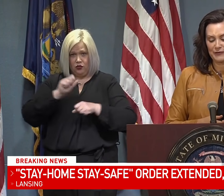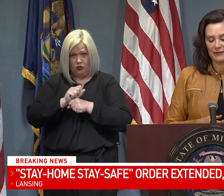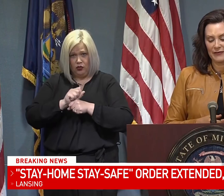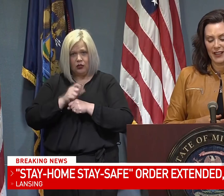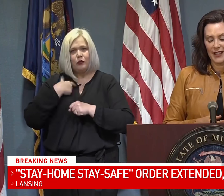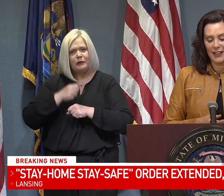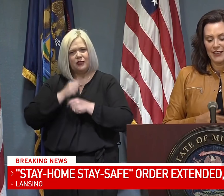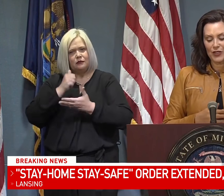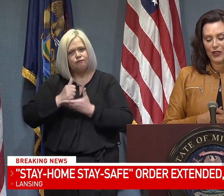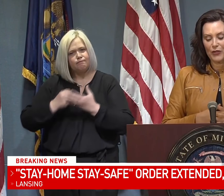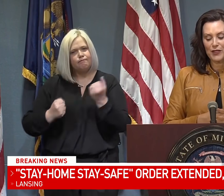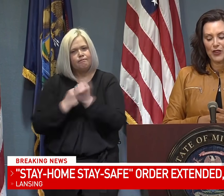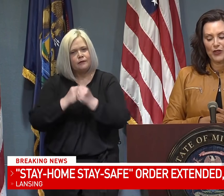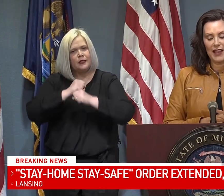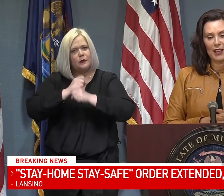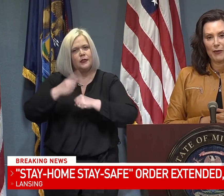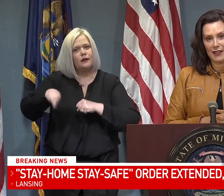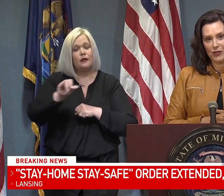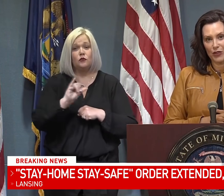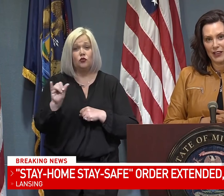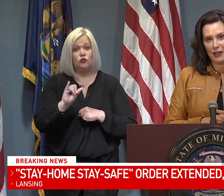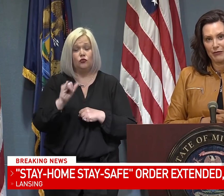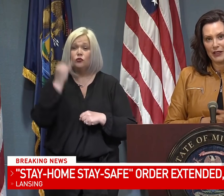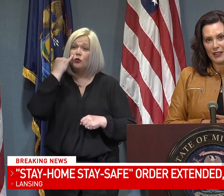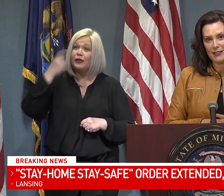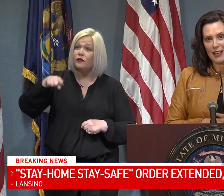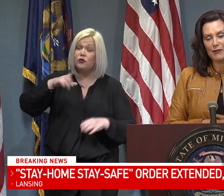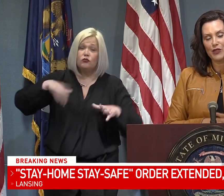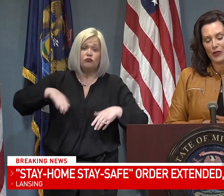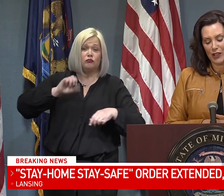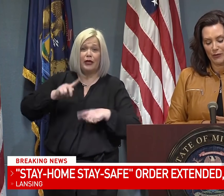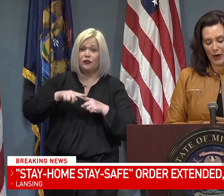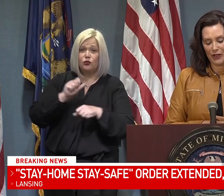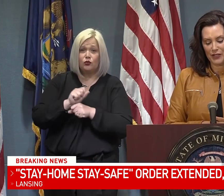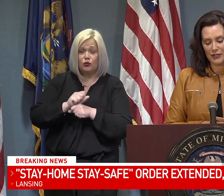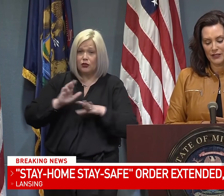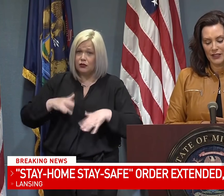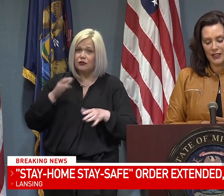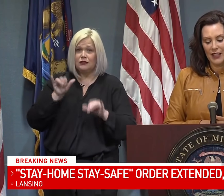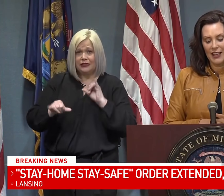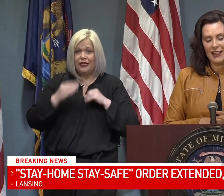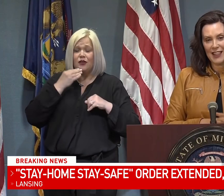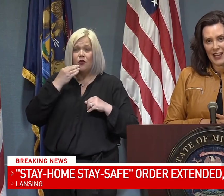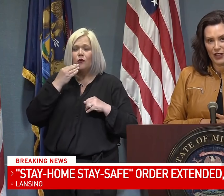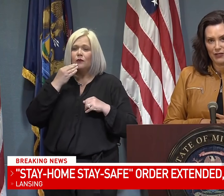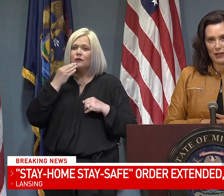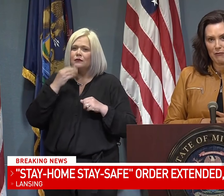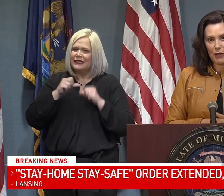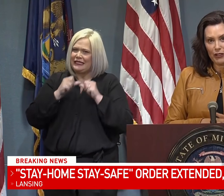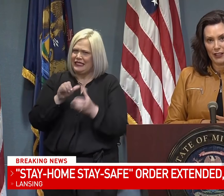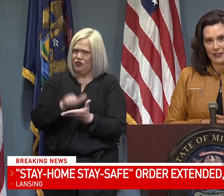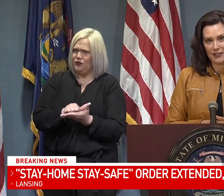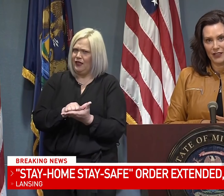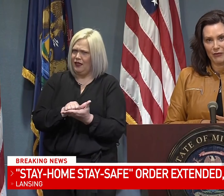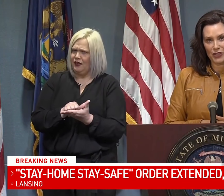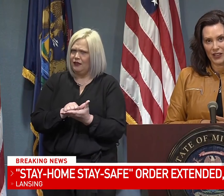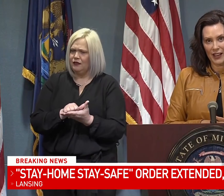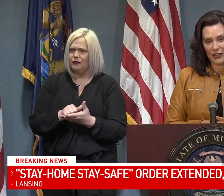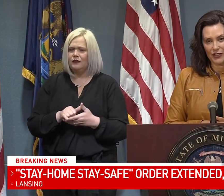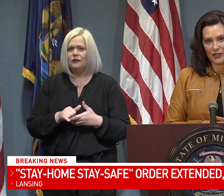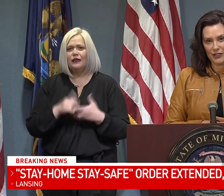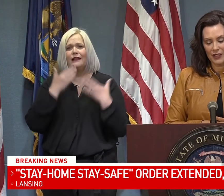too. So to those of you who can't get back to work yet, please keep doing your part. And thank you to the millions